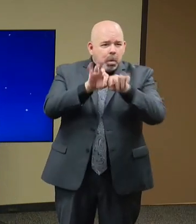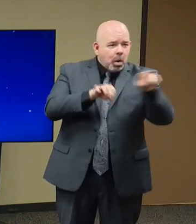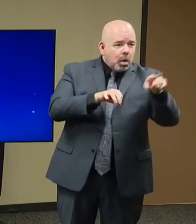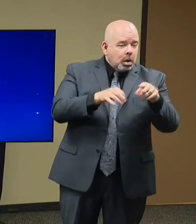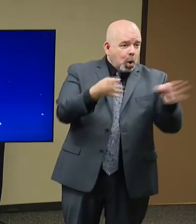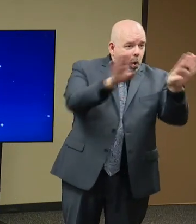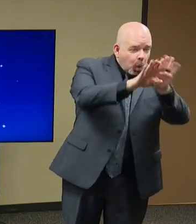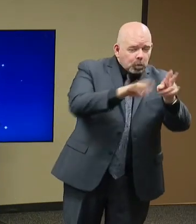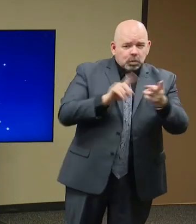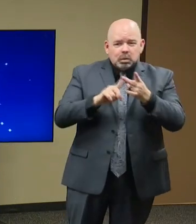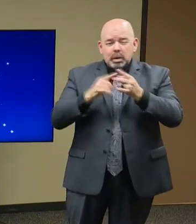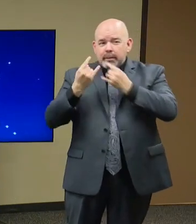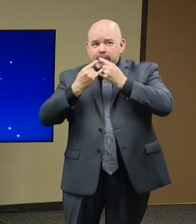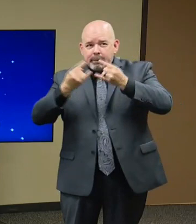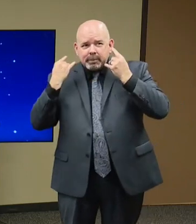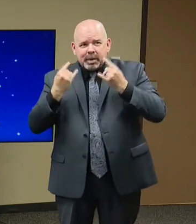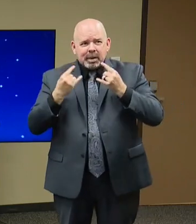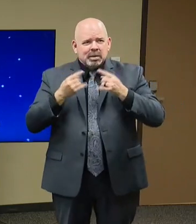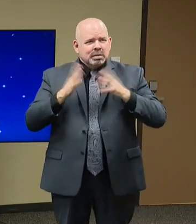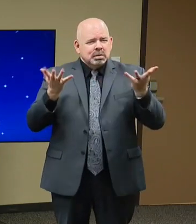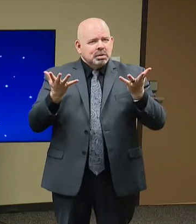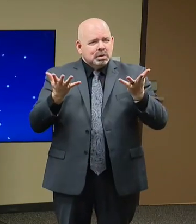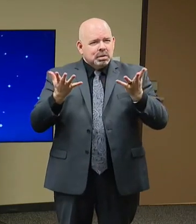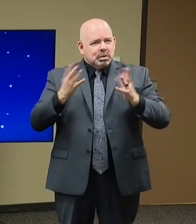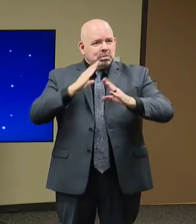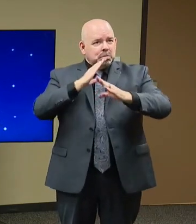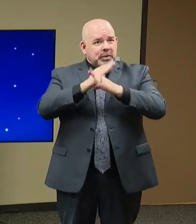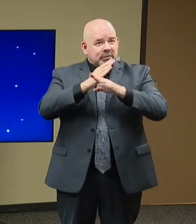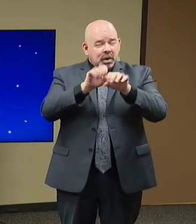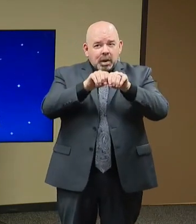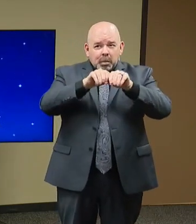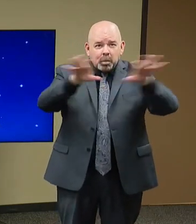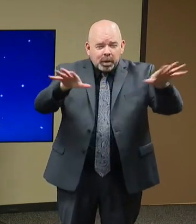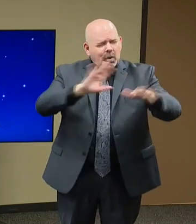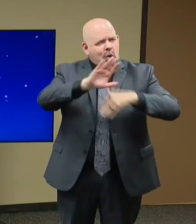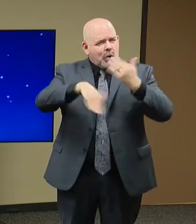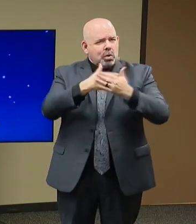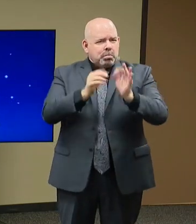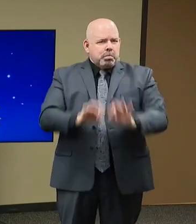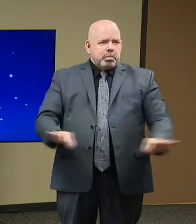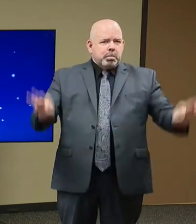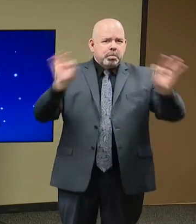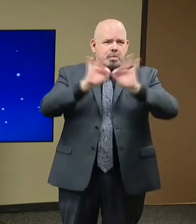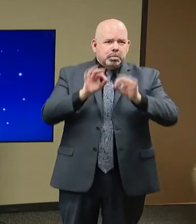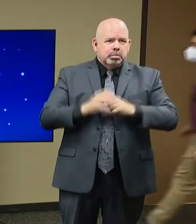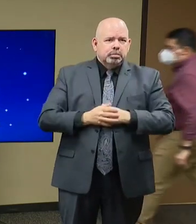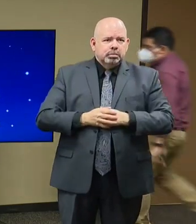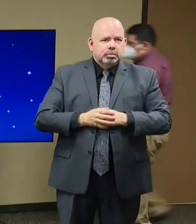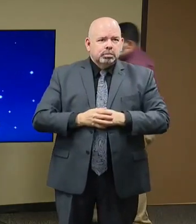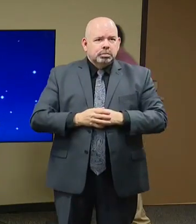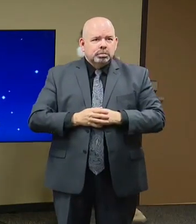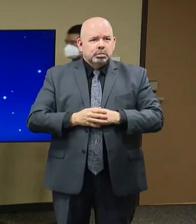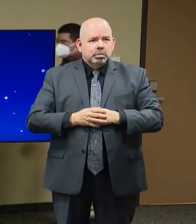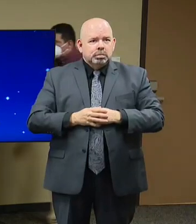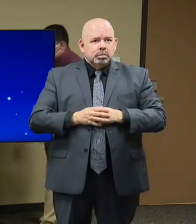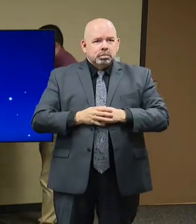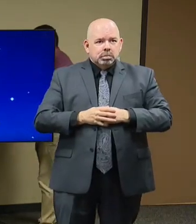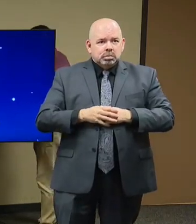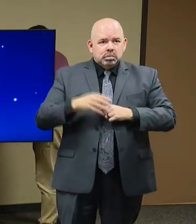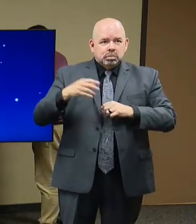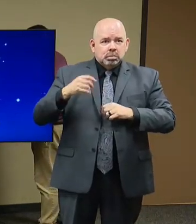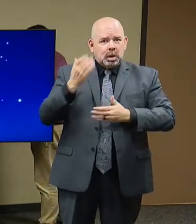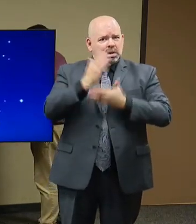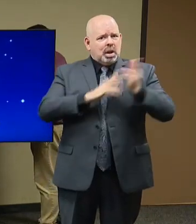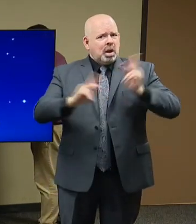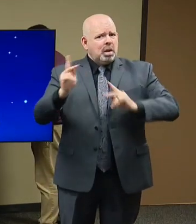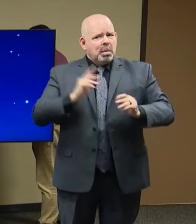with the universal masking, that prevents even people who don't have symptoms to prevent them from spreading it, because that's what's really dangerous.